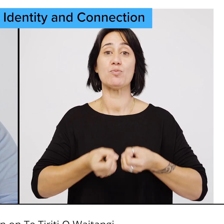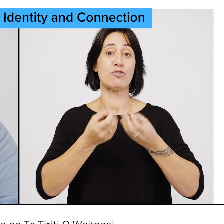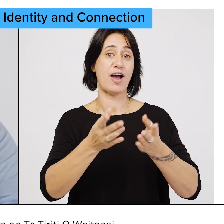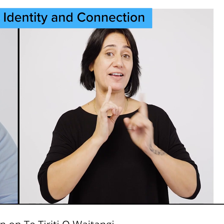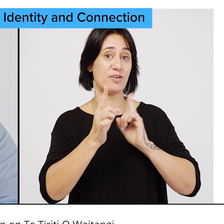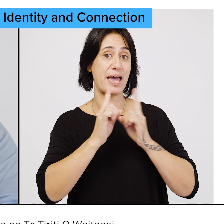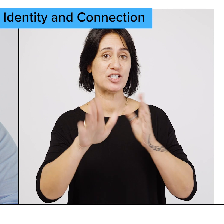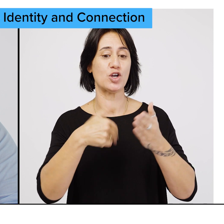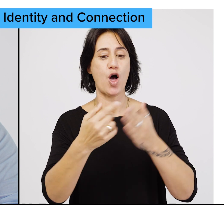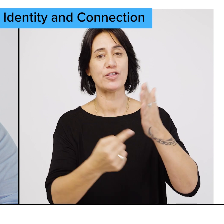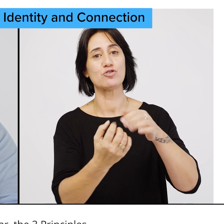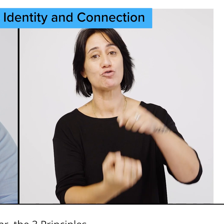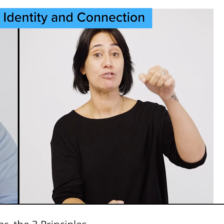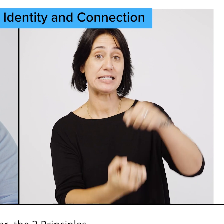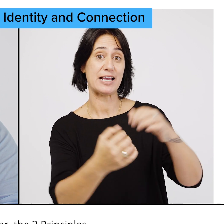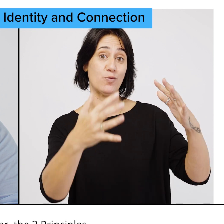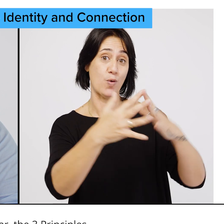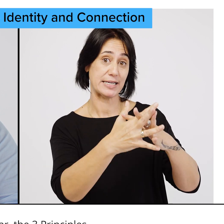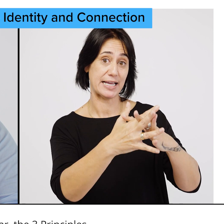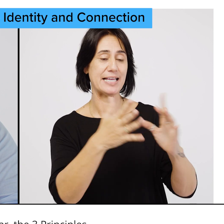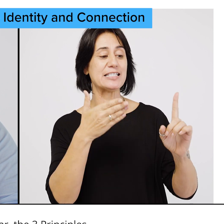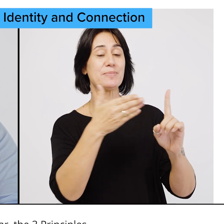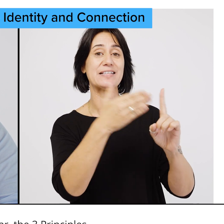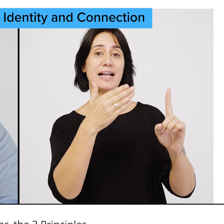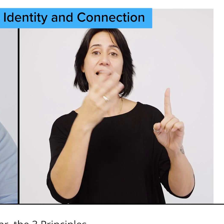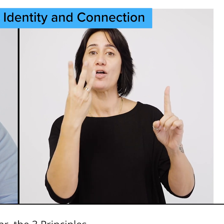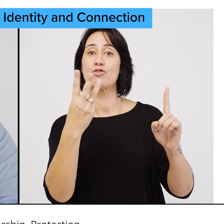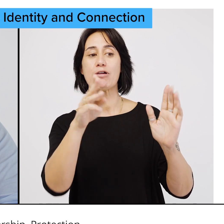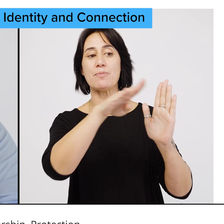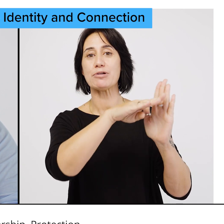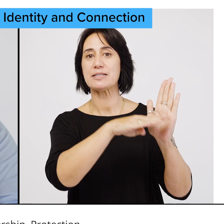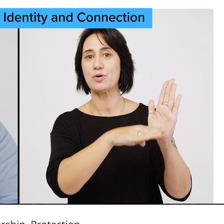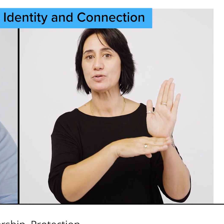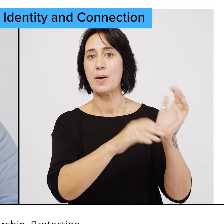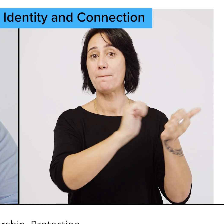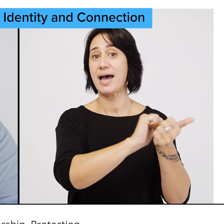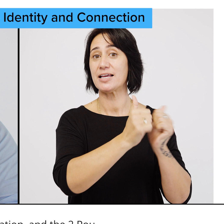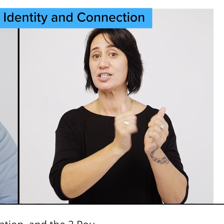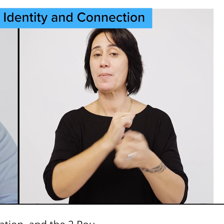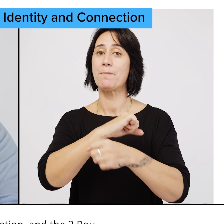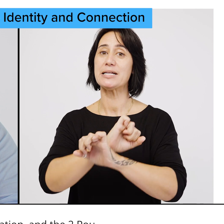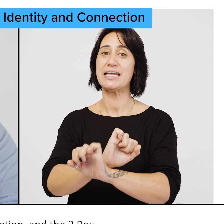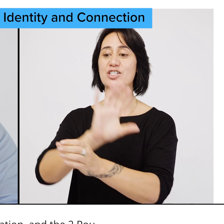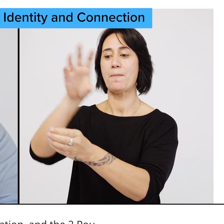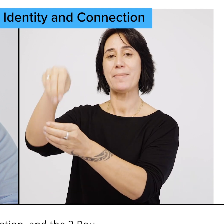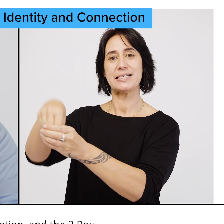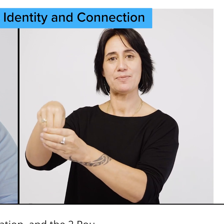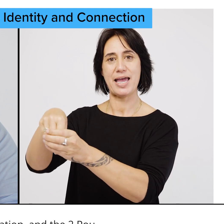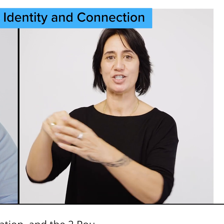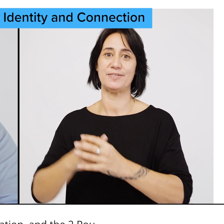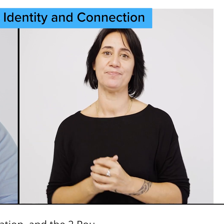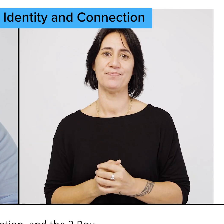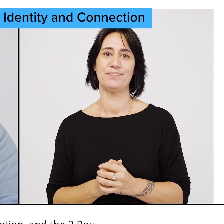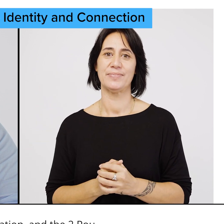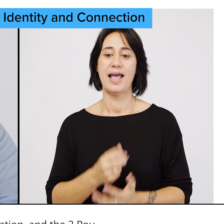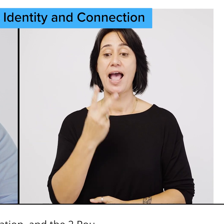Te Tiriti o Waitangi, in particular, the three principles of partnership, protection, and participation,